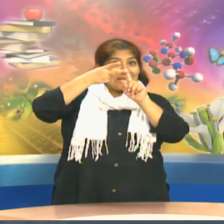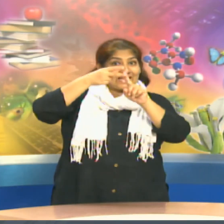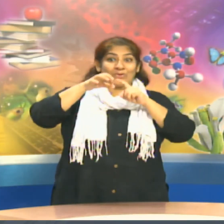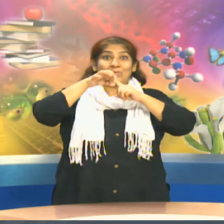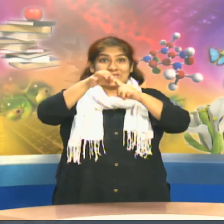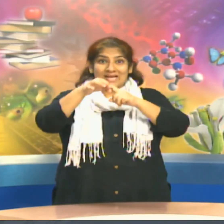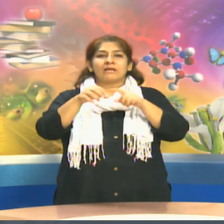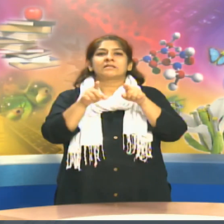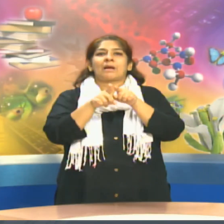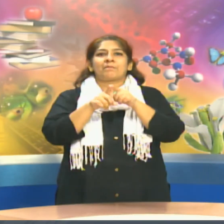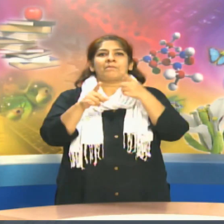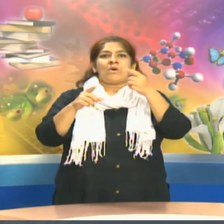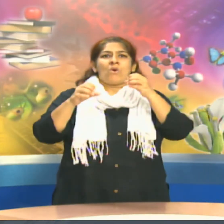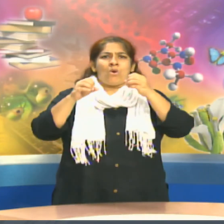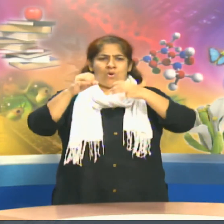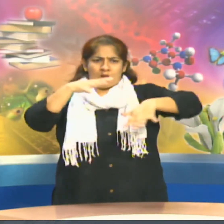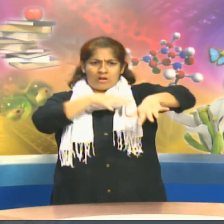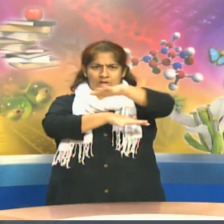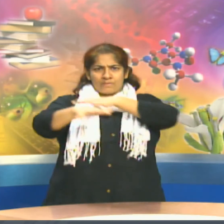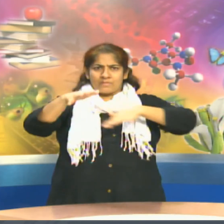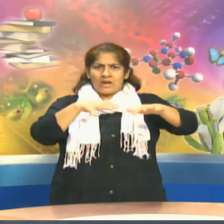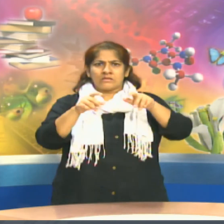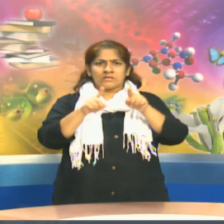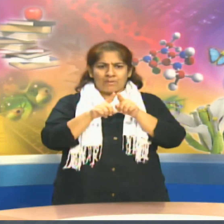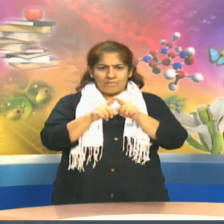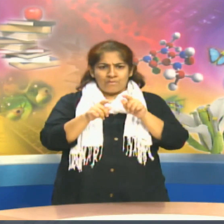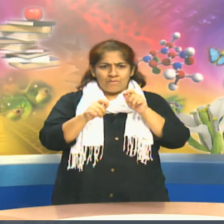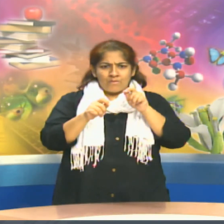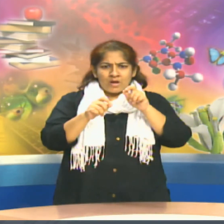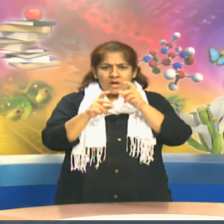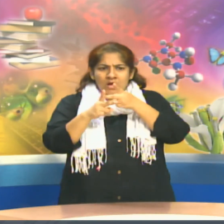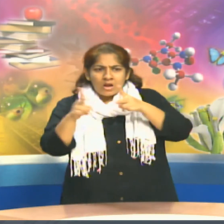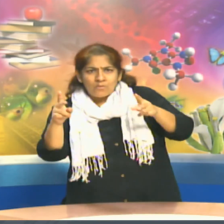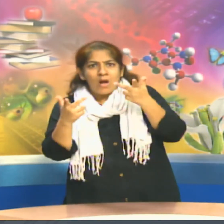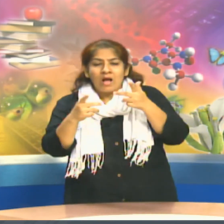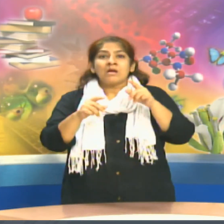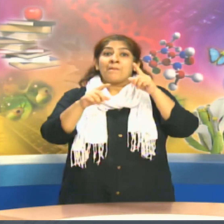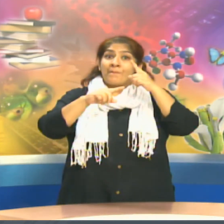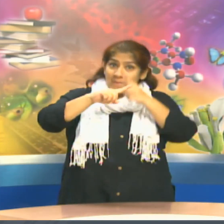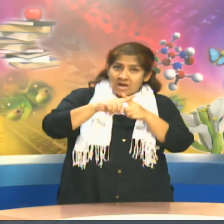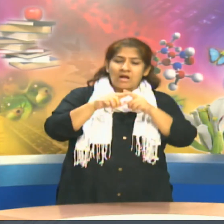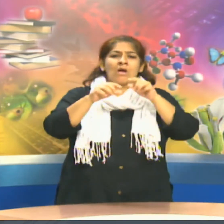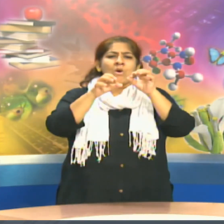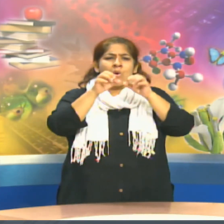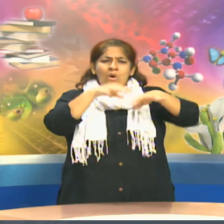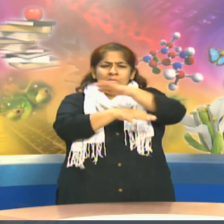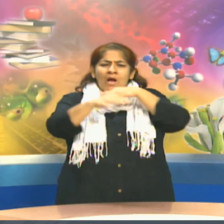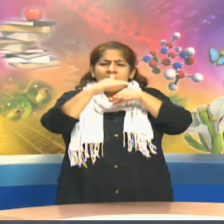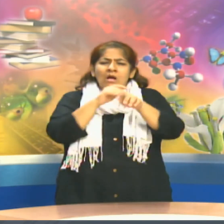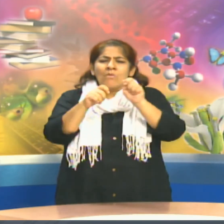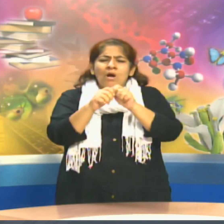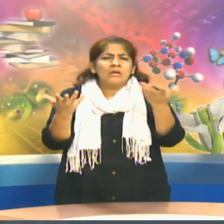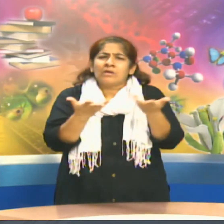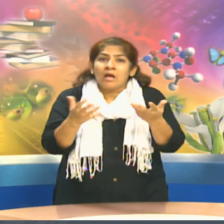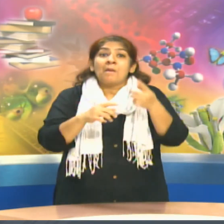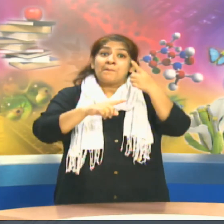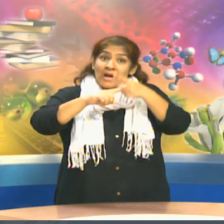The question 1 is done. Now this is question number 2. What do you mean by